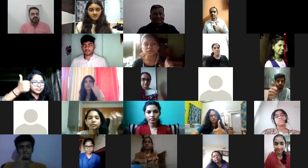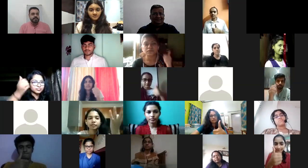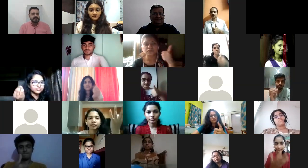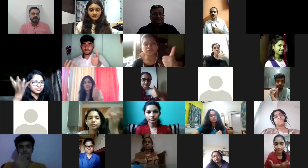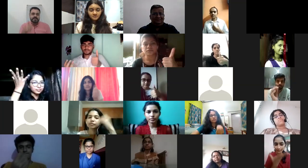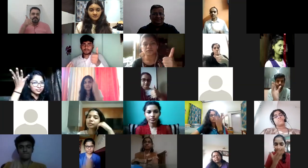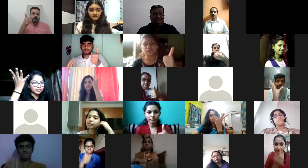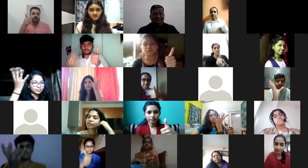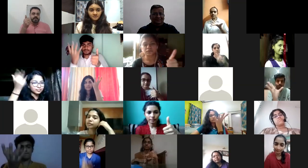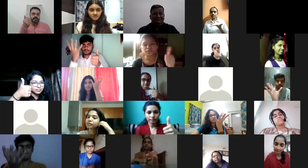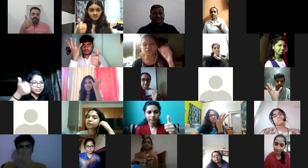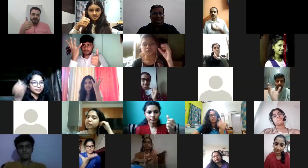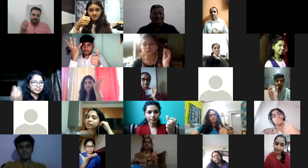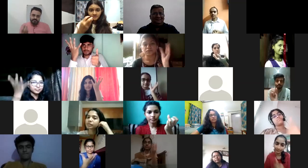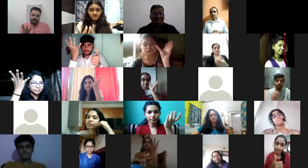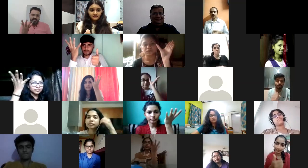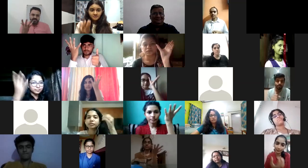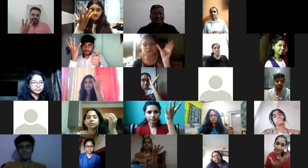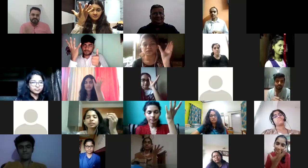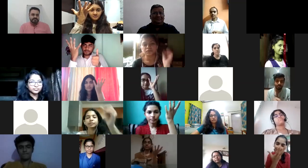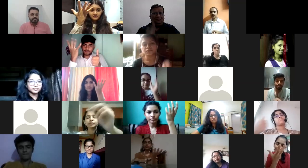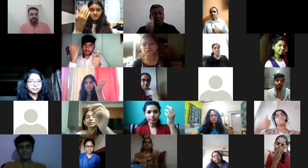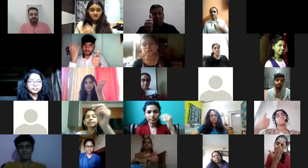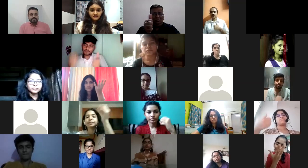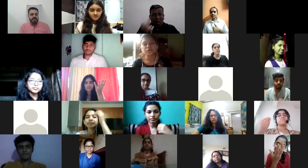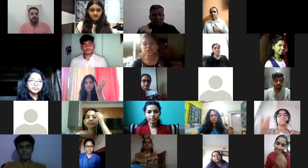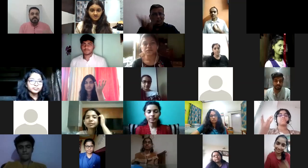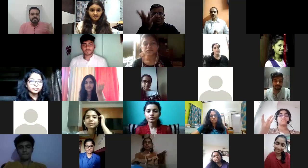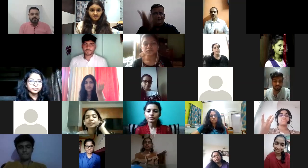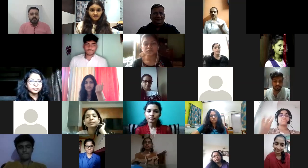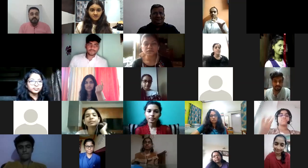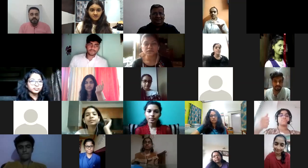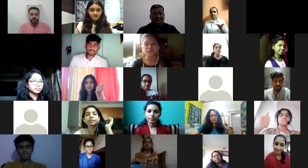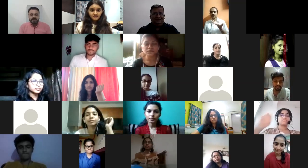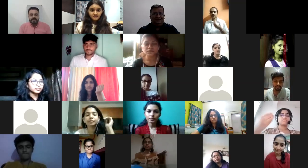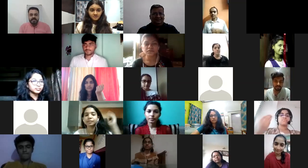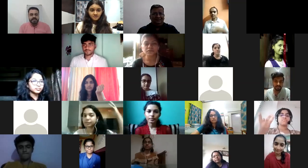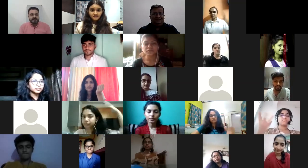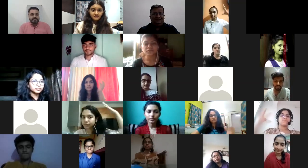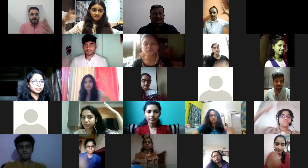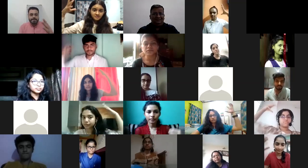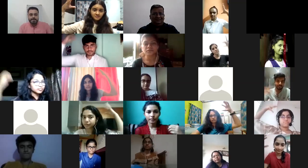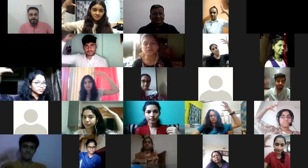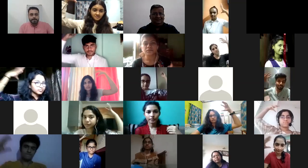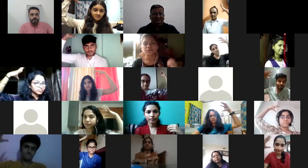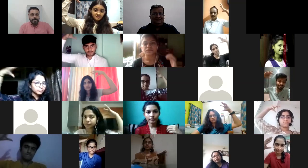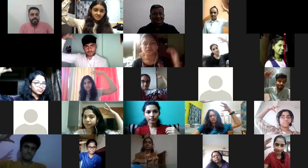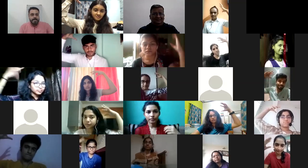say good morning. What is the sign for afternoon? Any guesses?